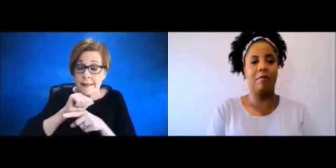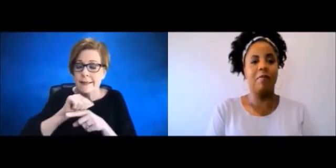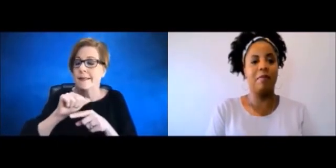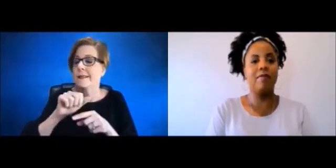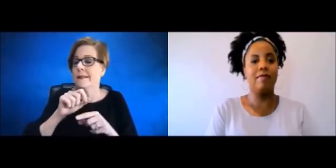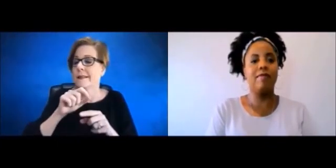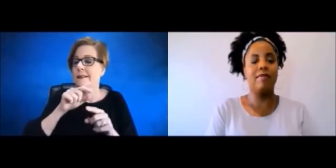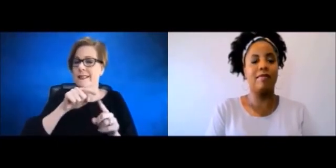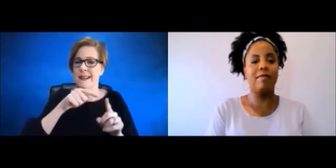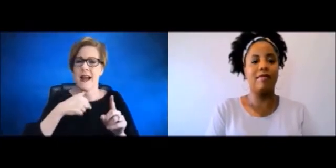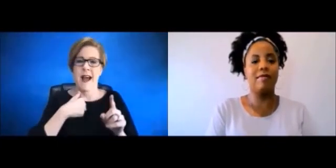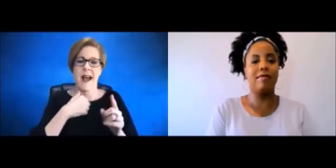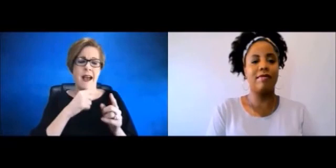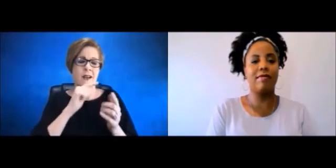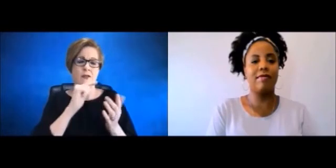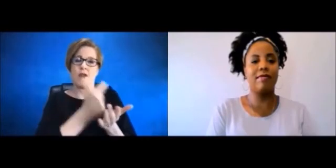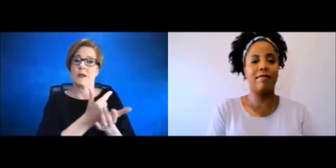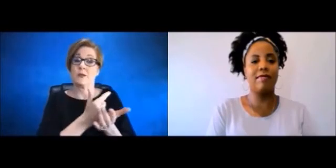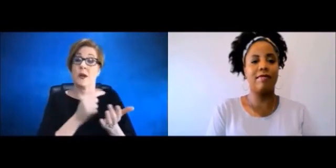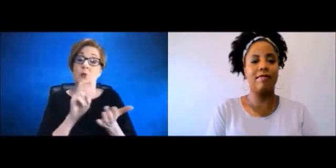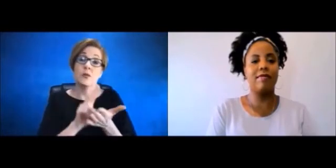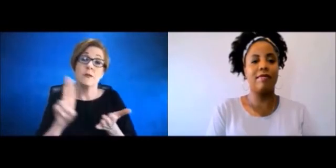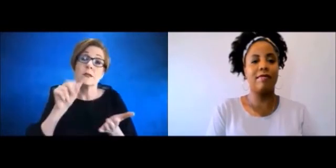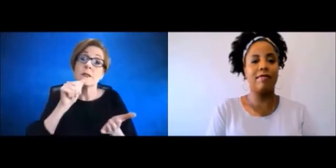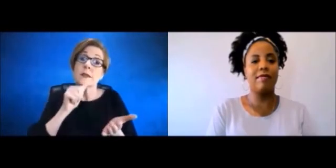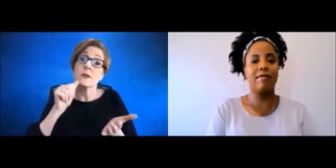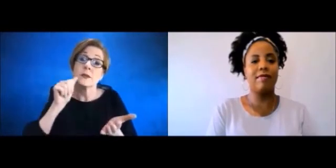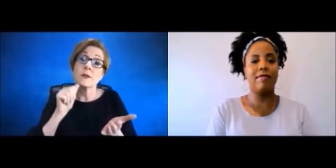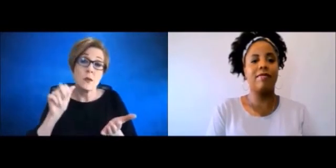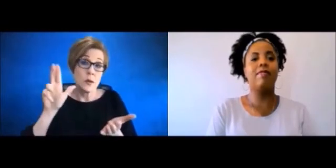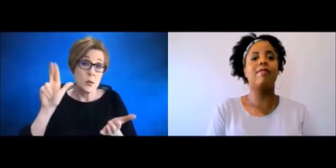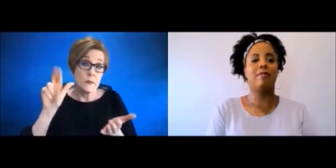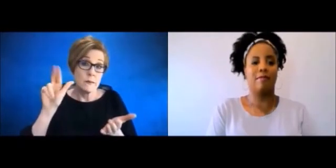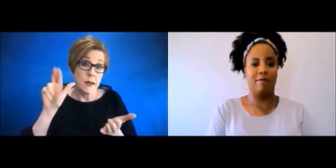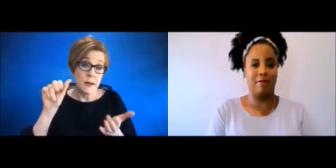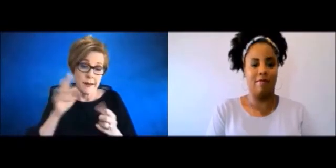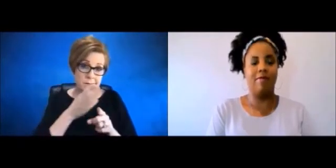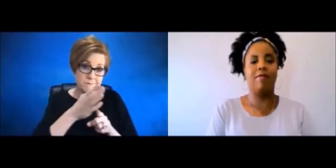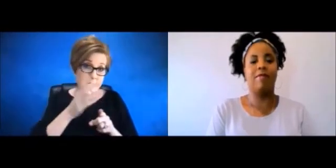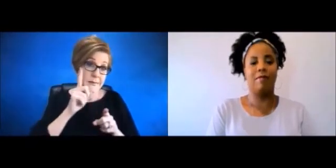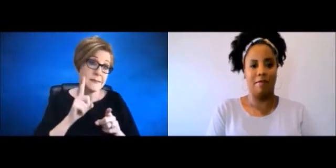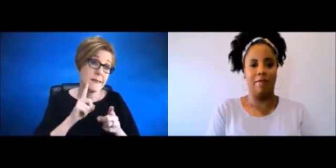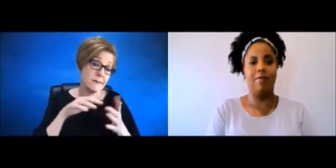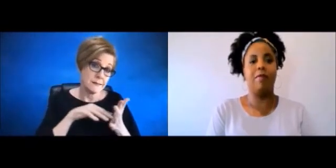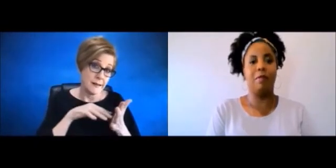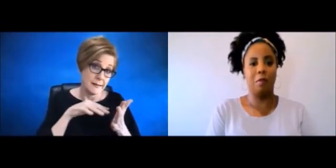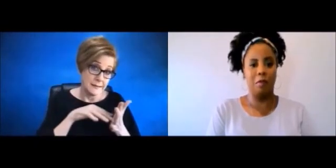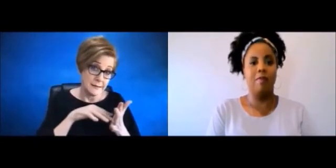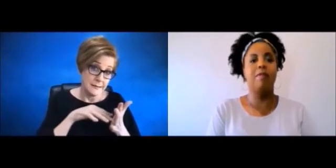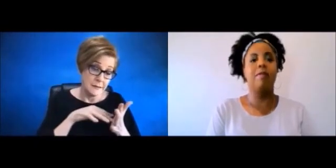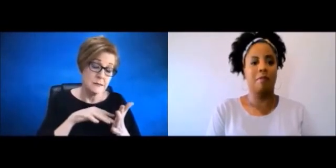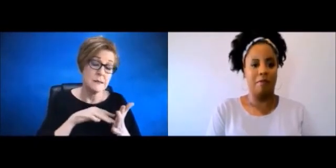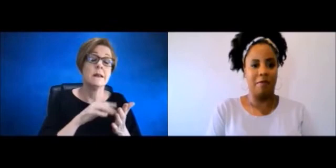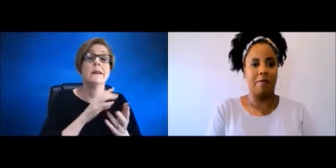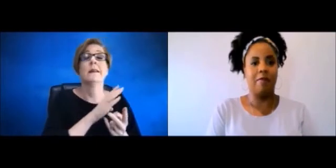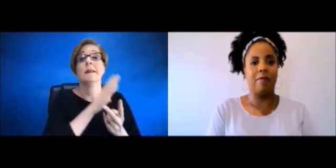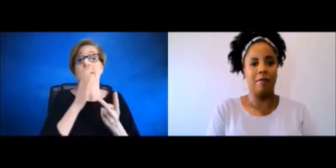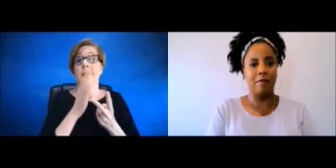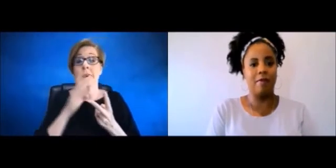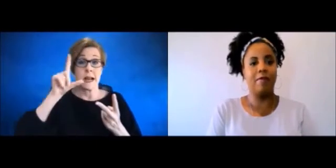I started my training at the University of Arizona, where I graduated with a degree in Deaf Studies.